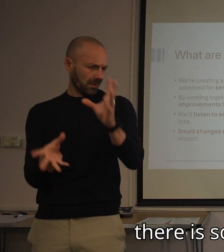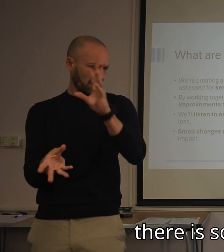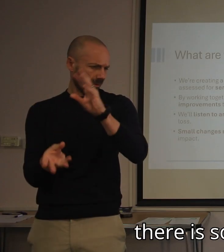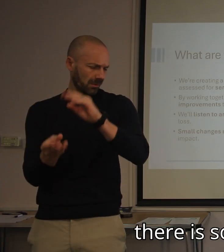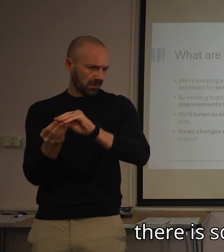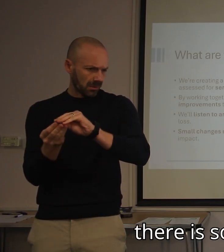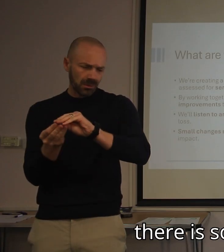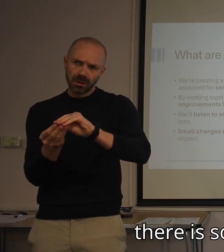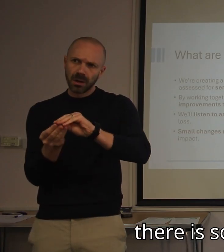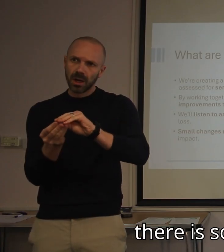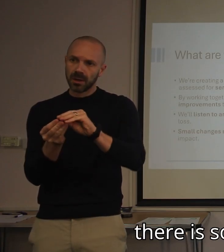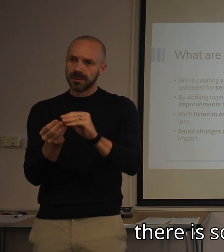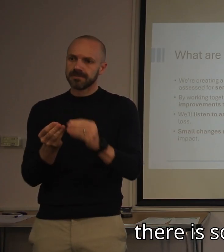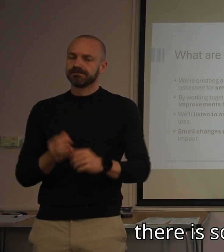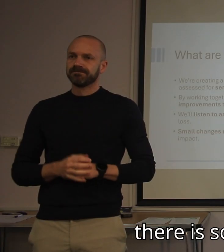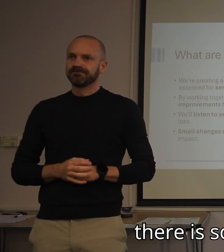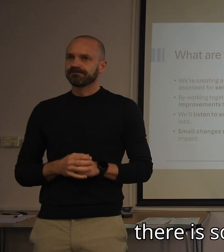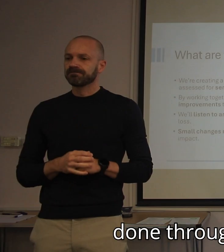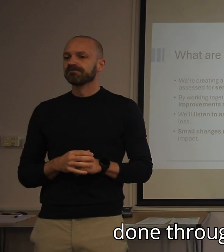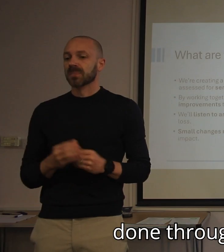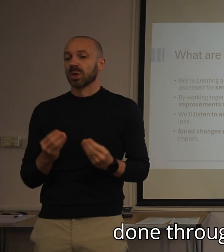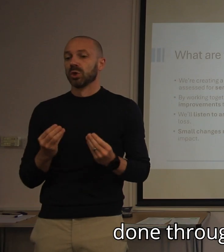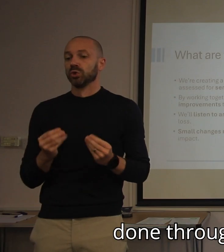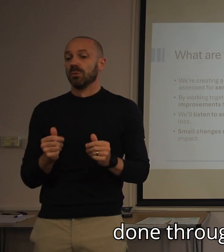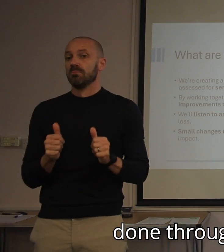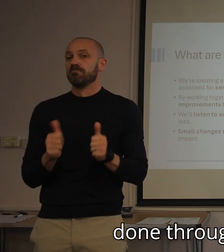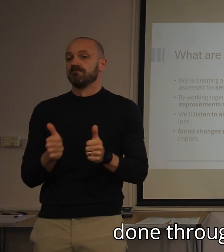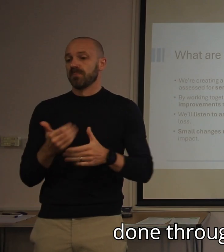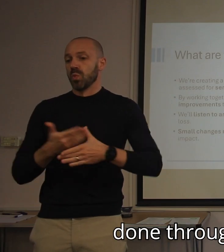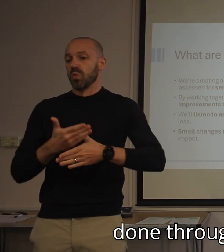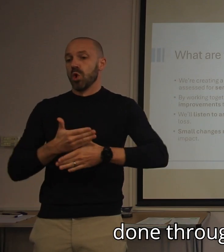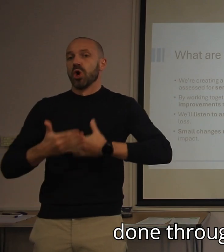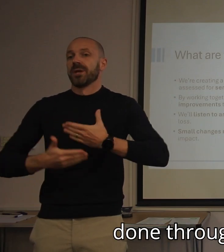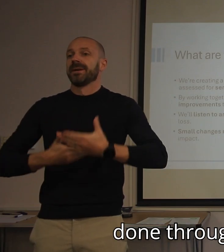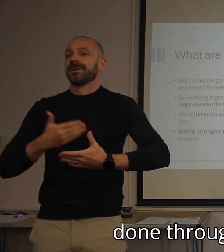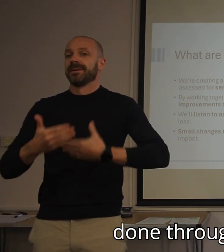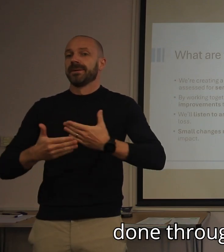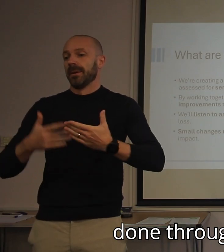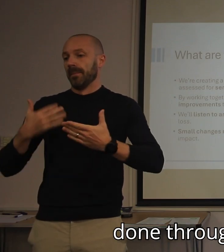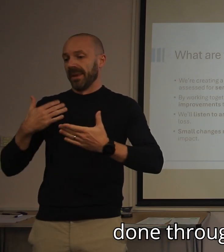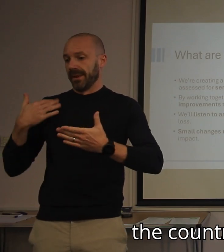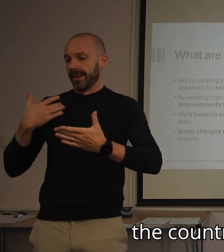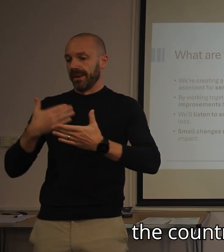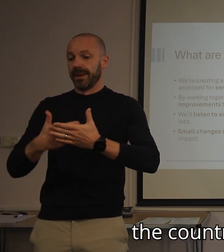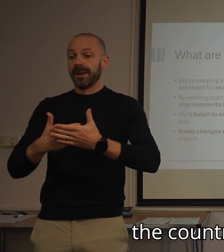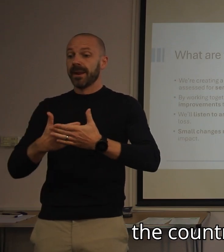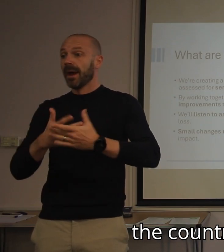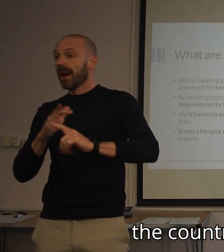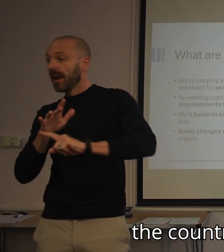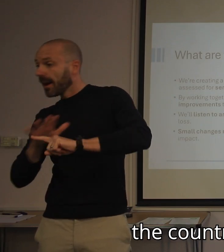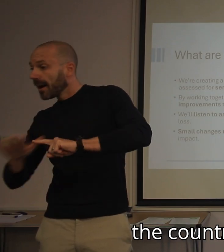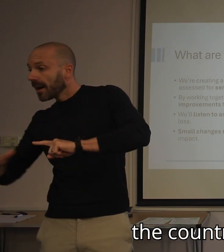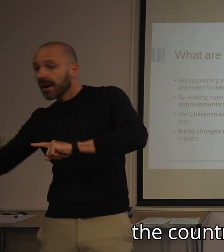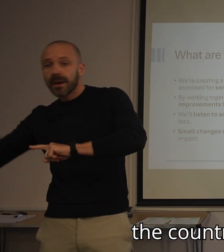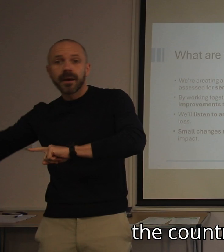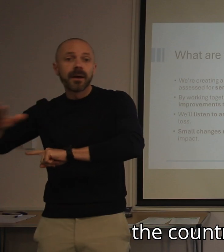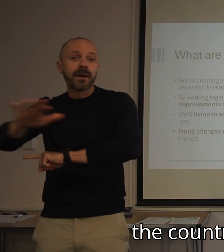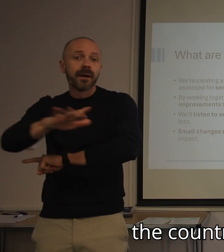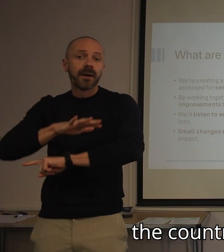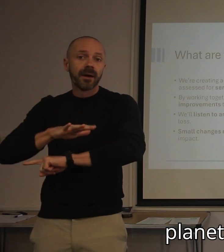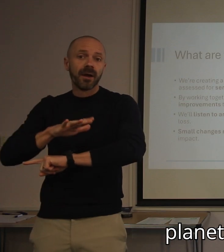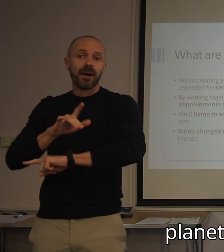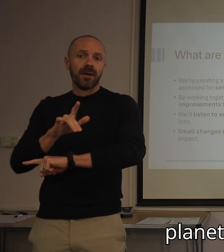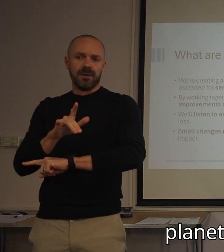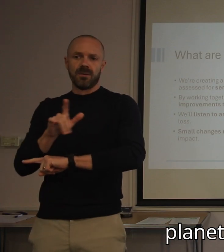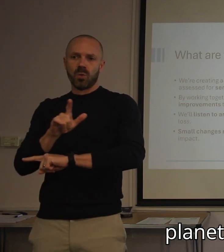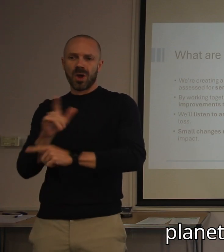there is so much good work being done throughout the land, throughout the country, in terms of saving